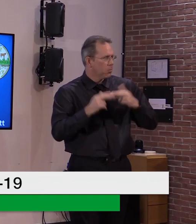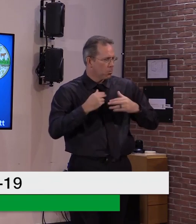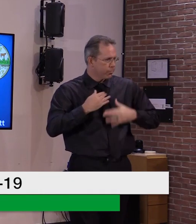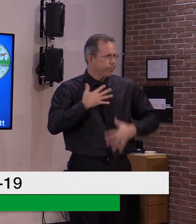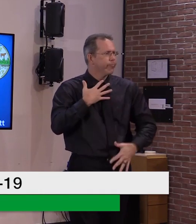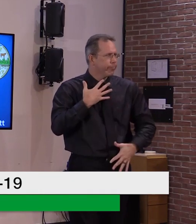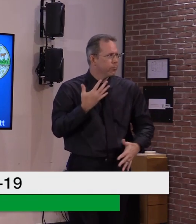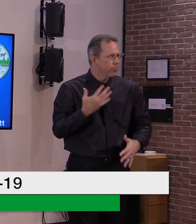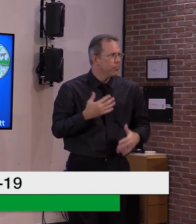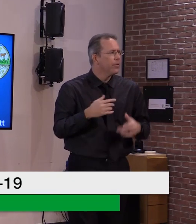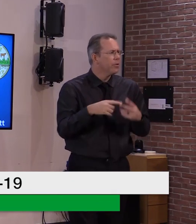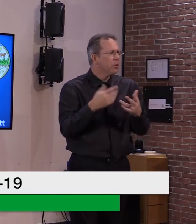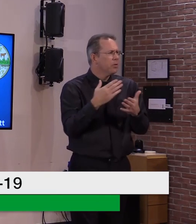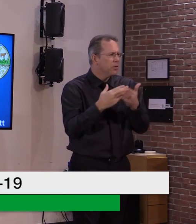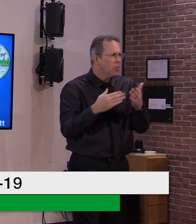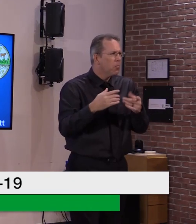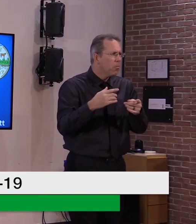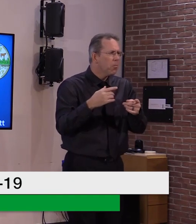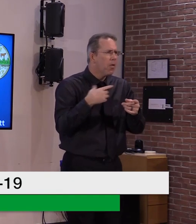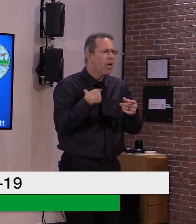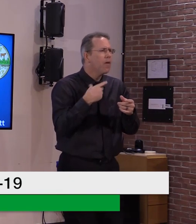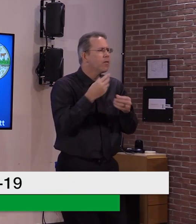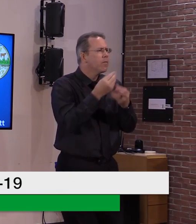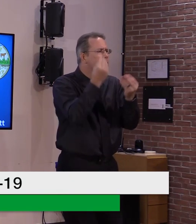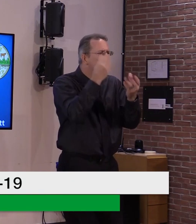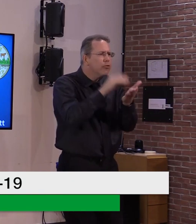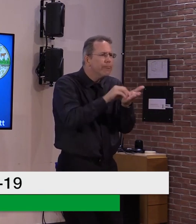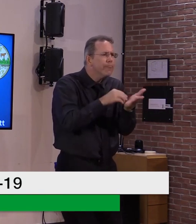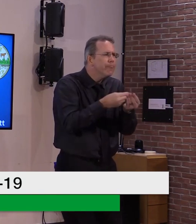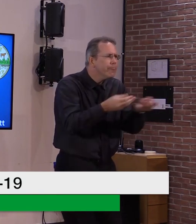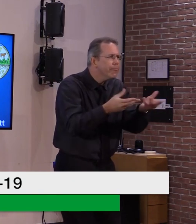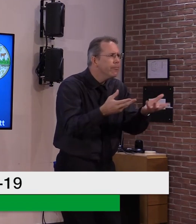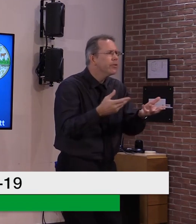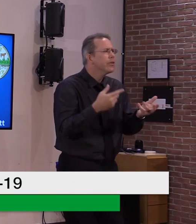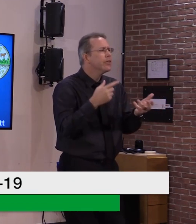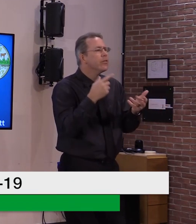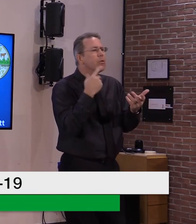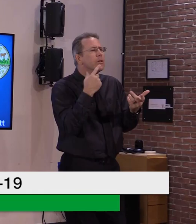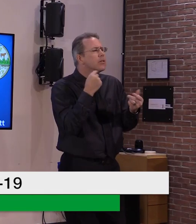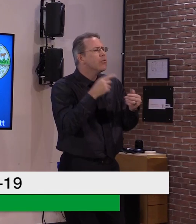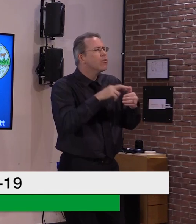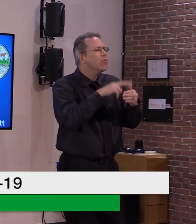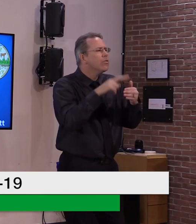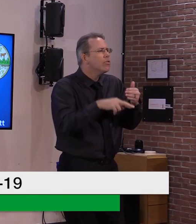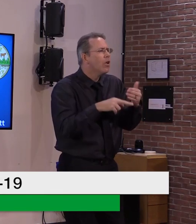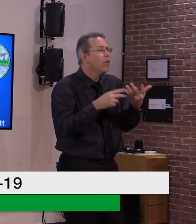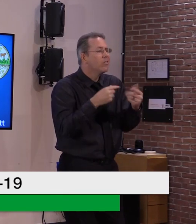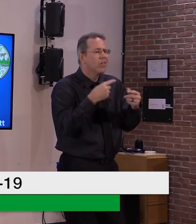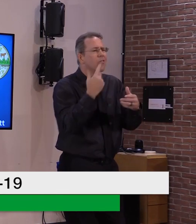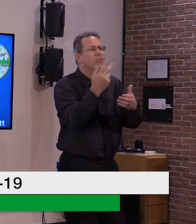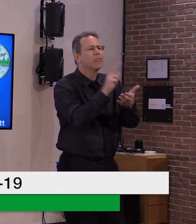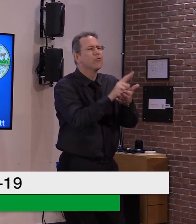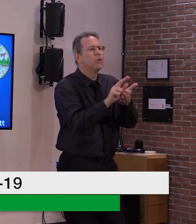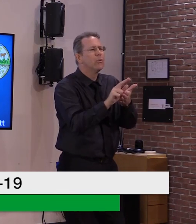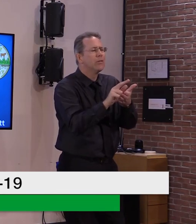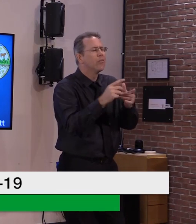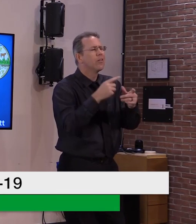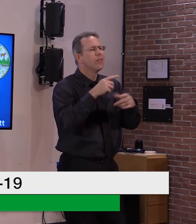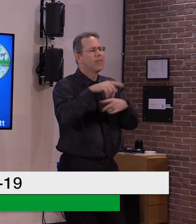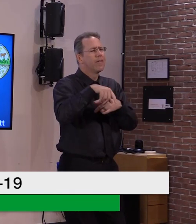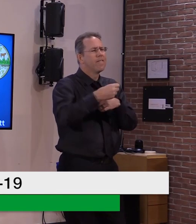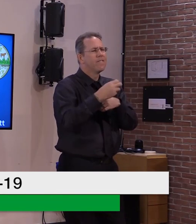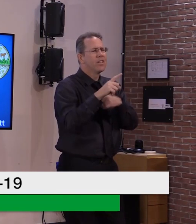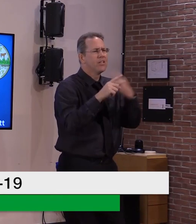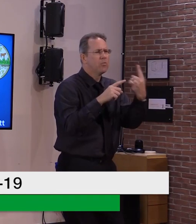aware of it being any faster than a few weeks but to qualify to get to the phase 3 trials they